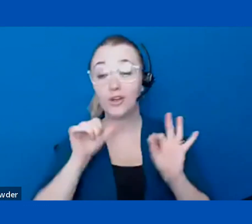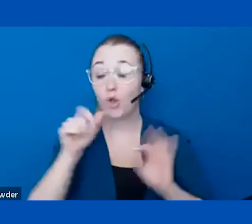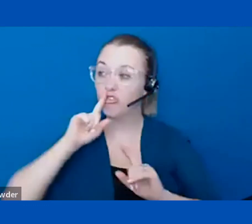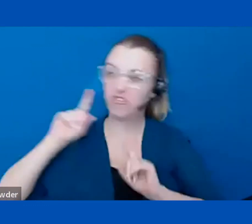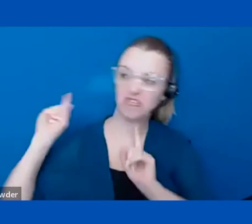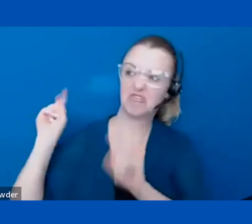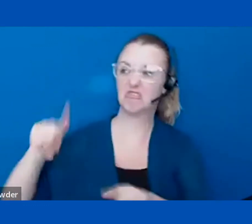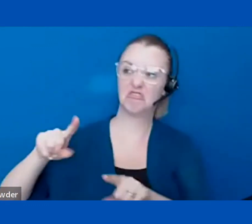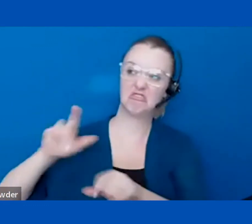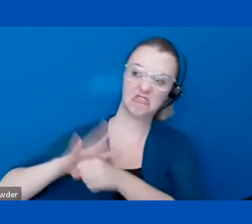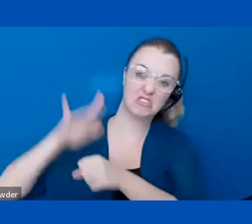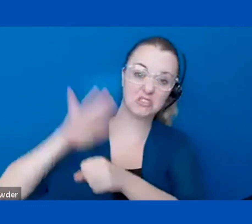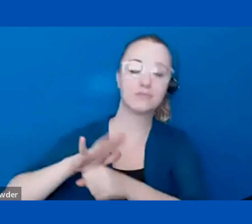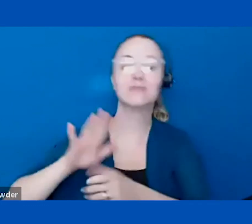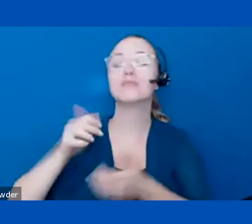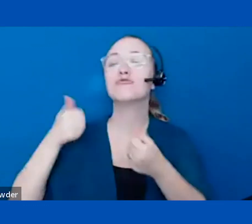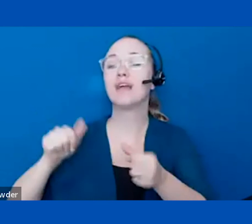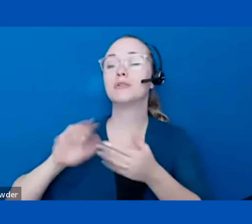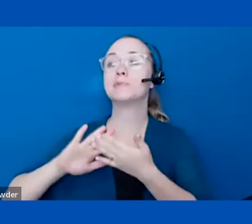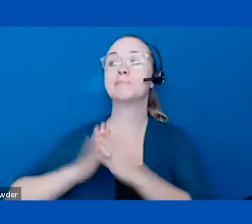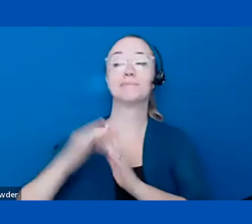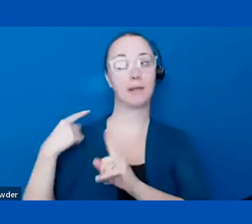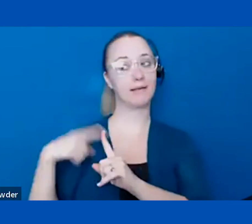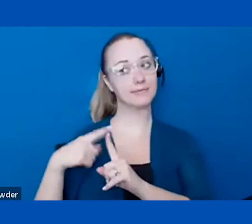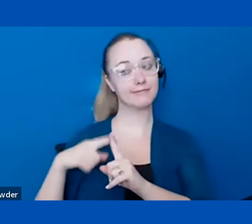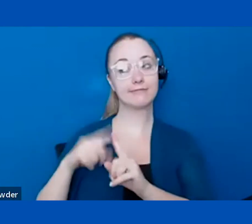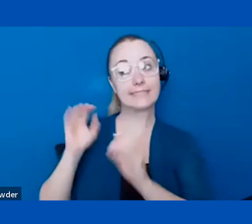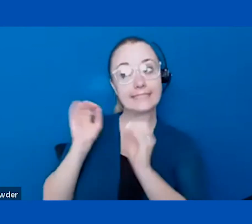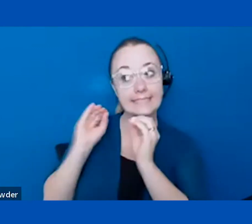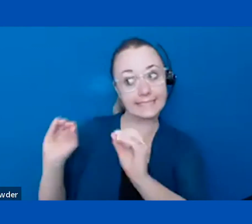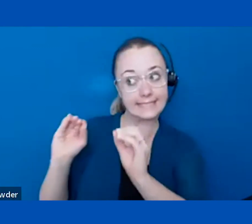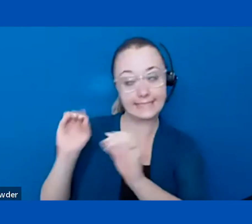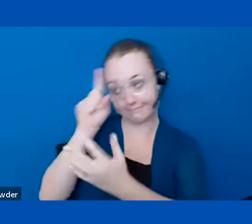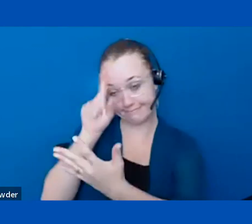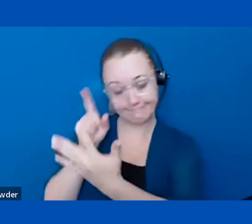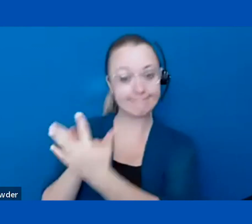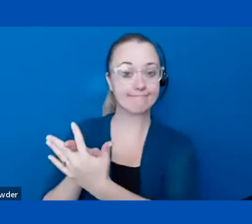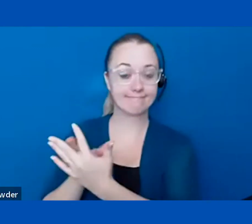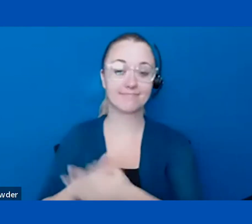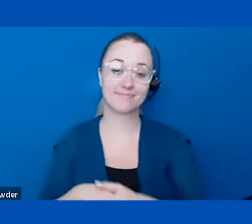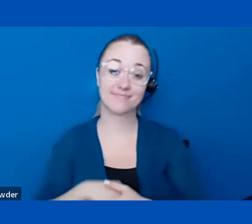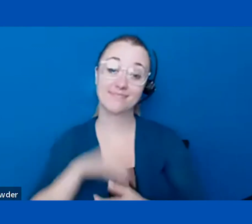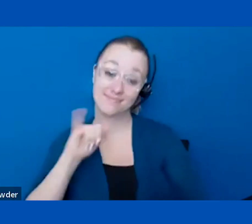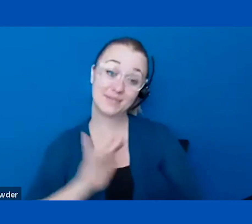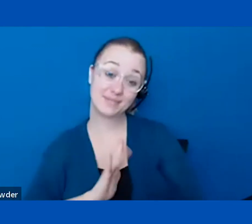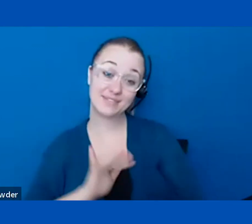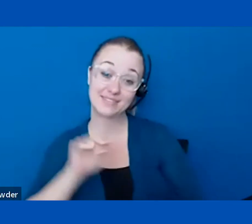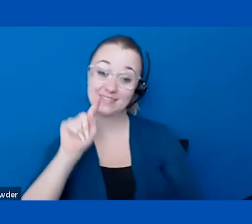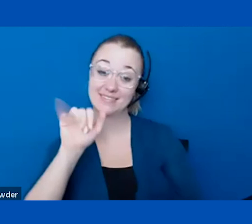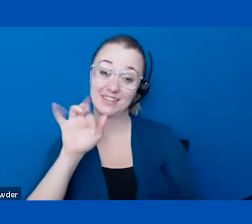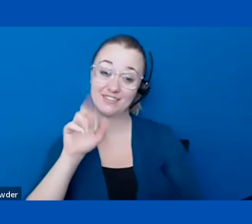ever have to educate somebody. Yeah. And that was really cool about what Tariq's answer was there, because I'm sure she had to think